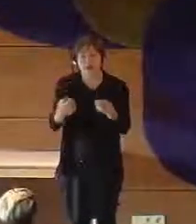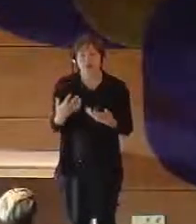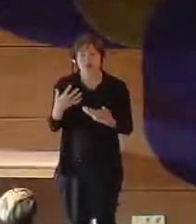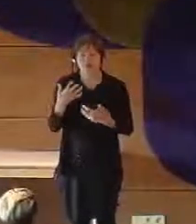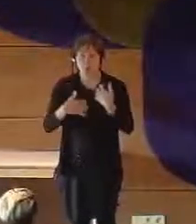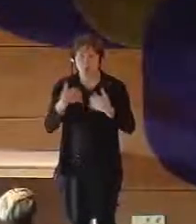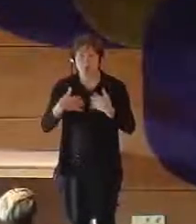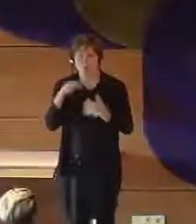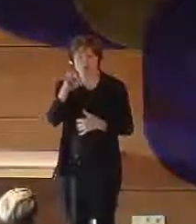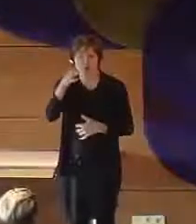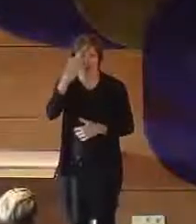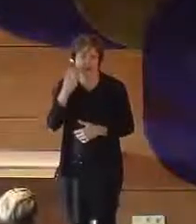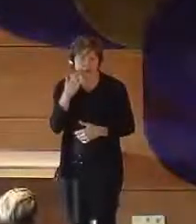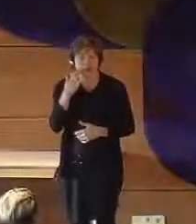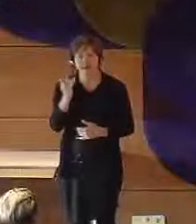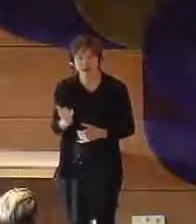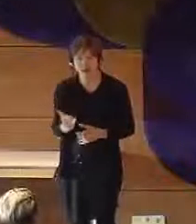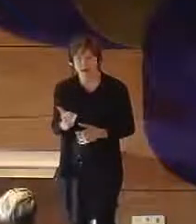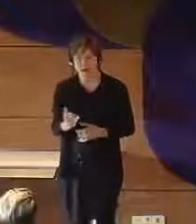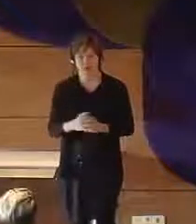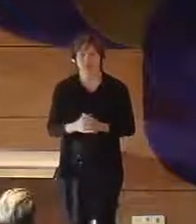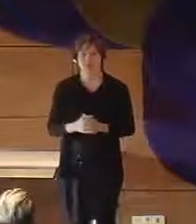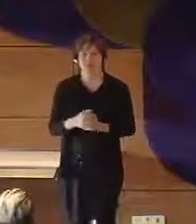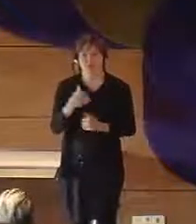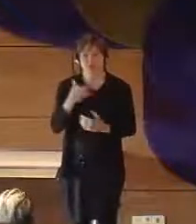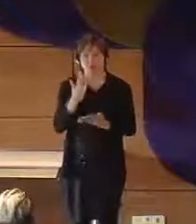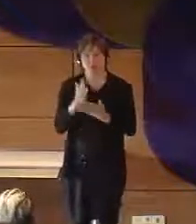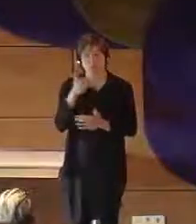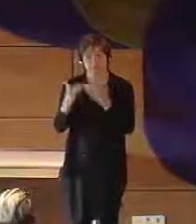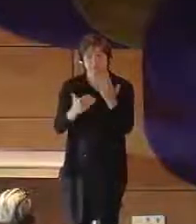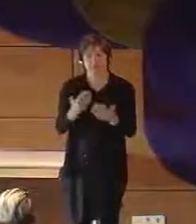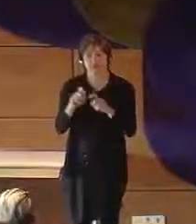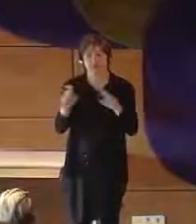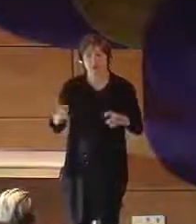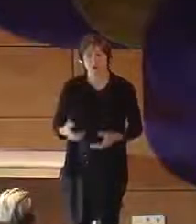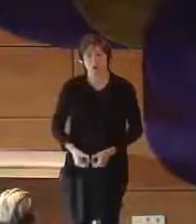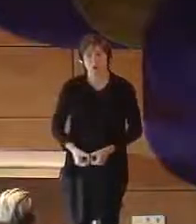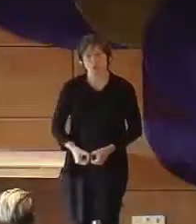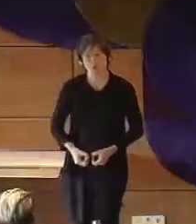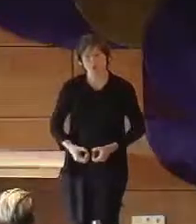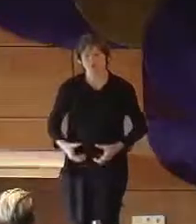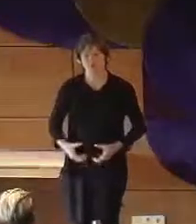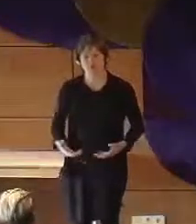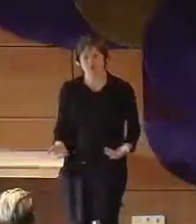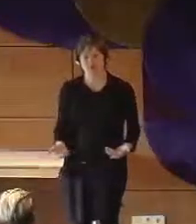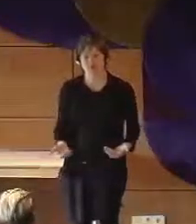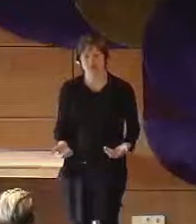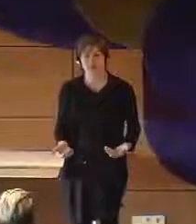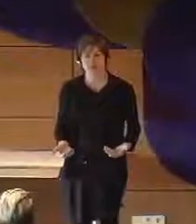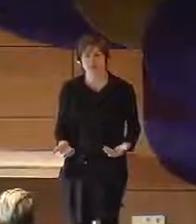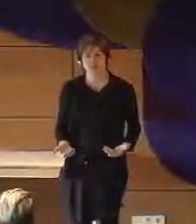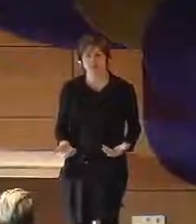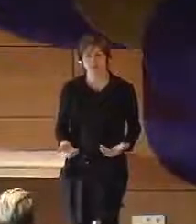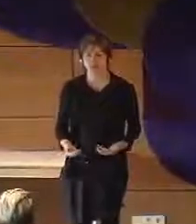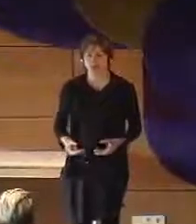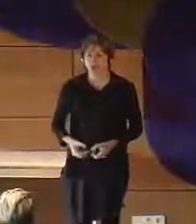down. Remember, the testicles start their development around the kidneys, and then they work their way down through your abdomen, and